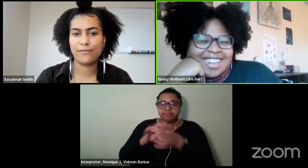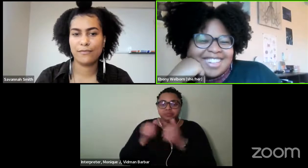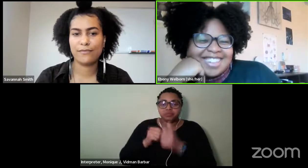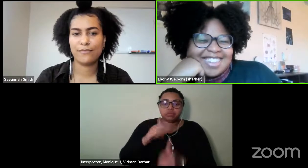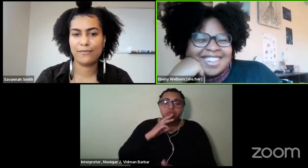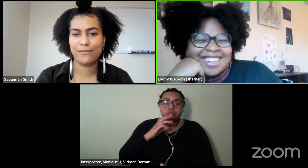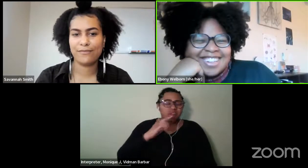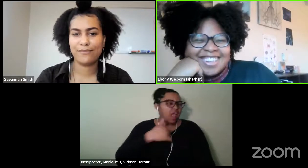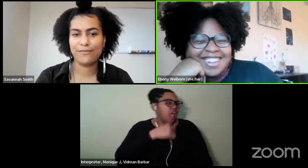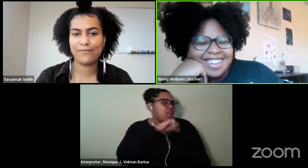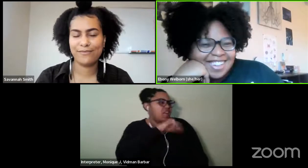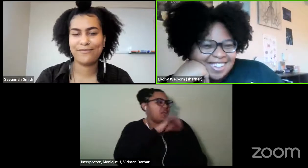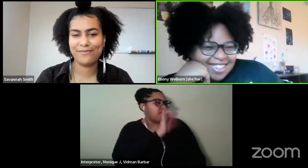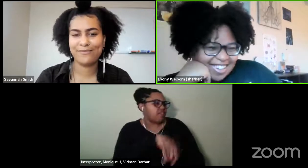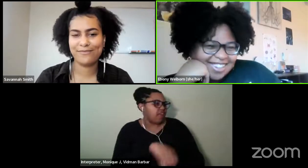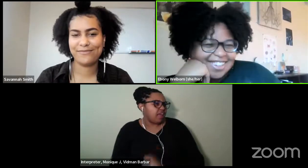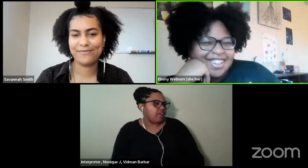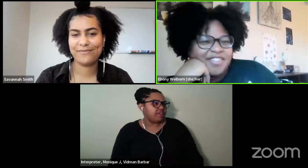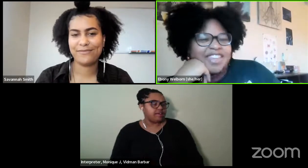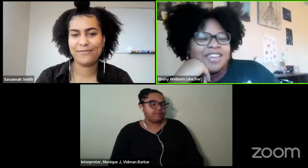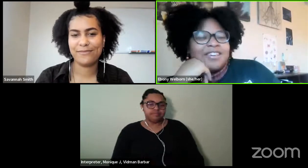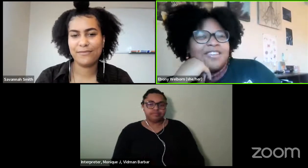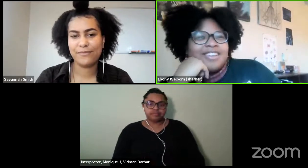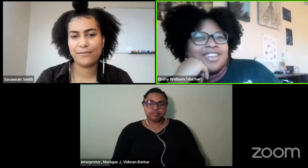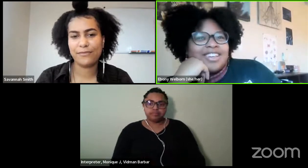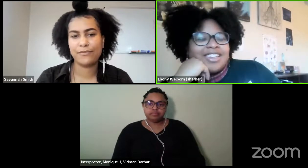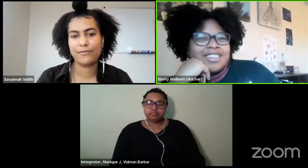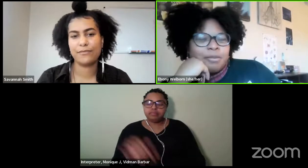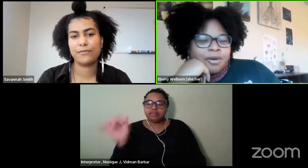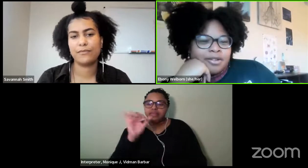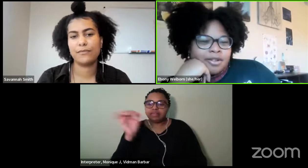love that. It's like giving